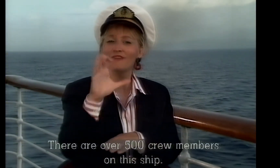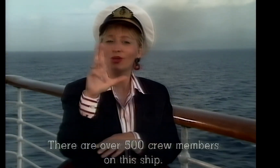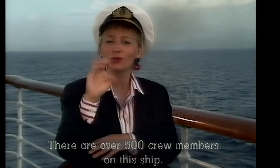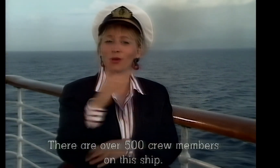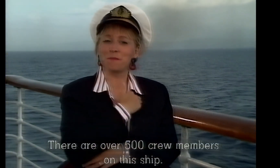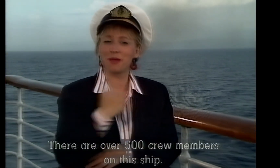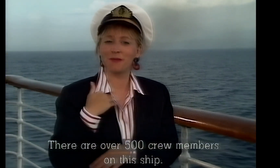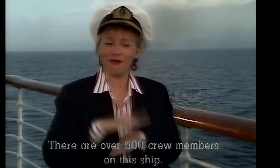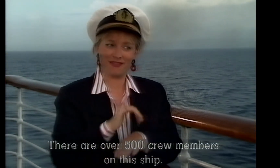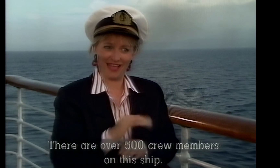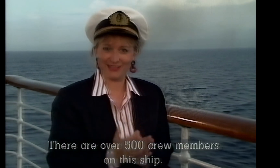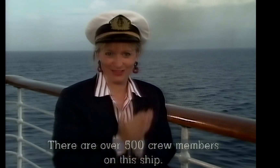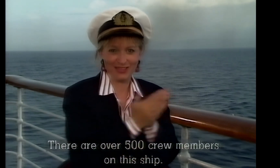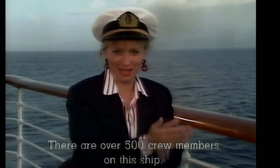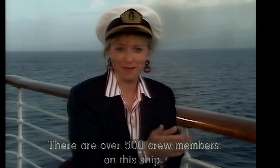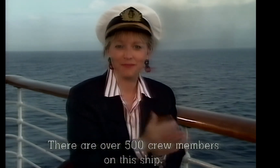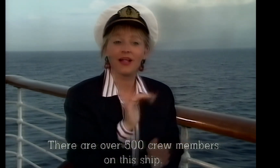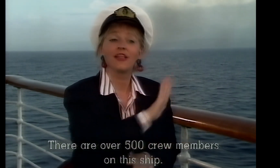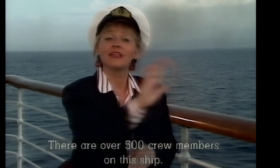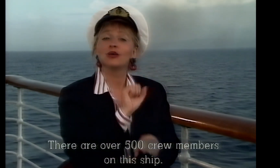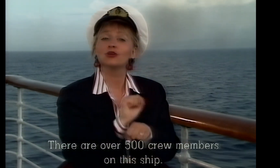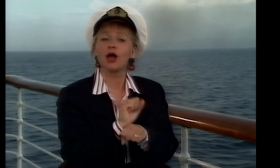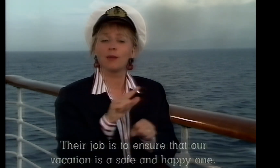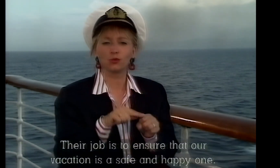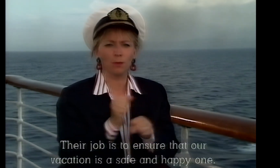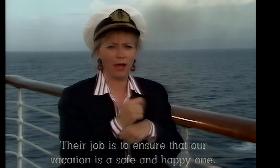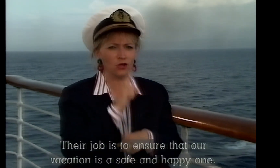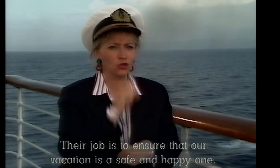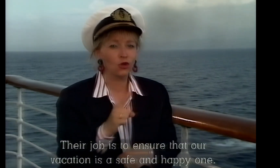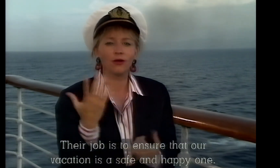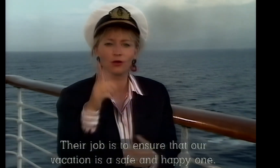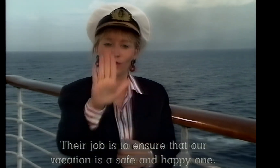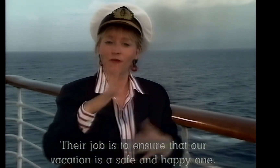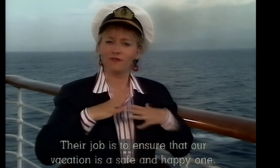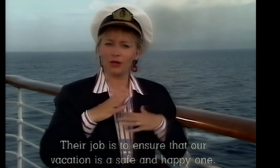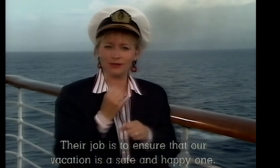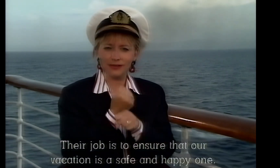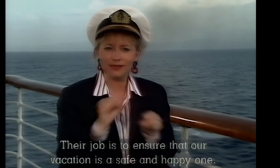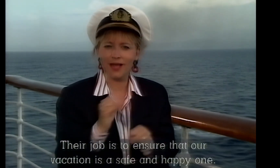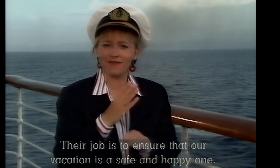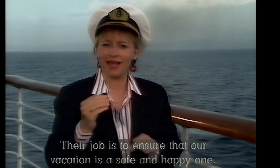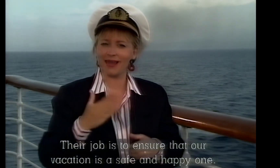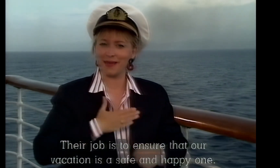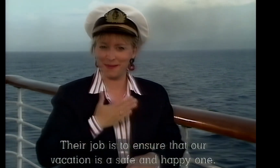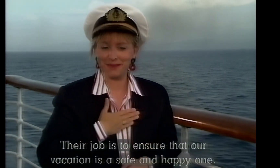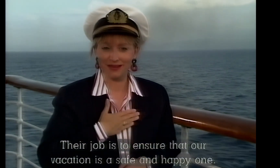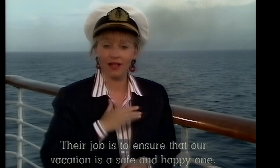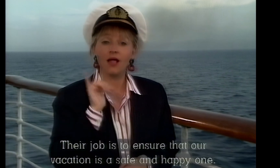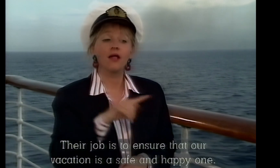There are over 500 crew members on this ship. Their job is to ensure that our vacation is a safe and happy